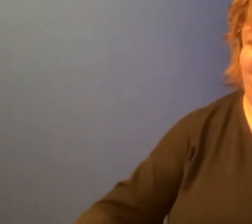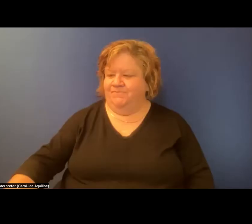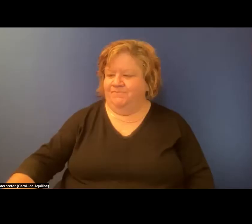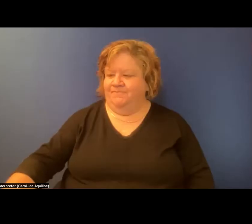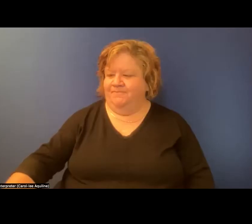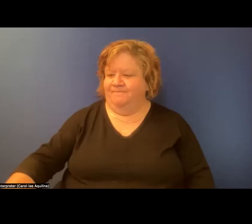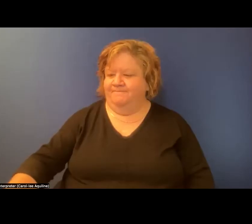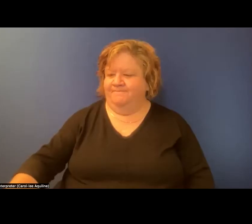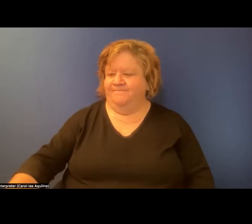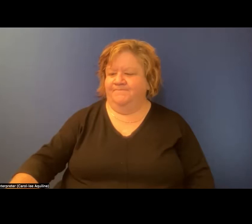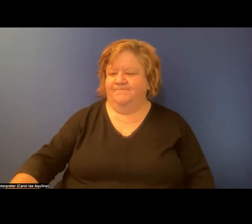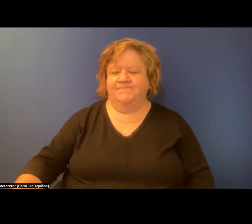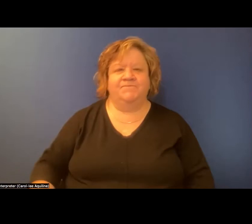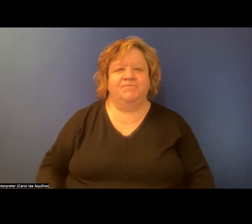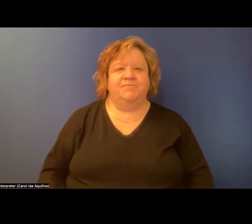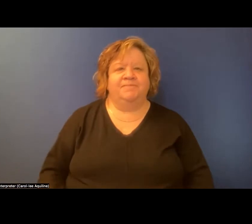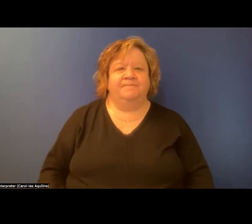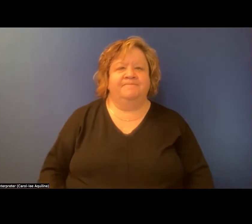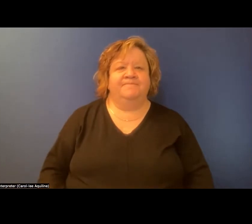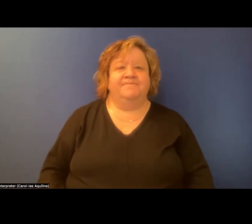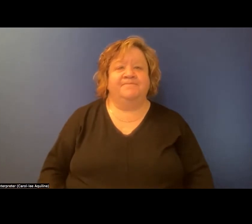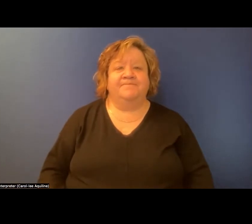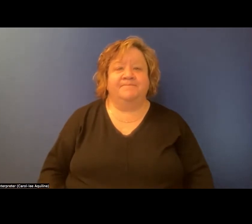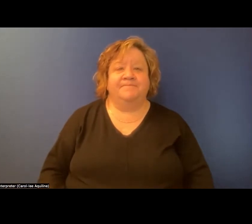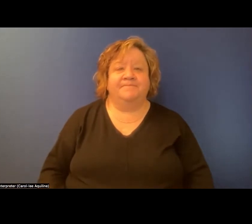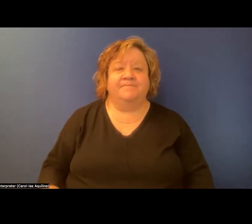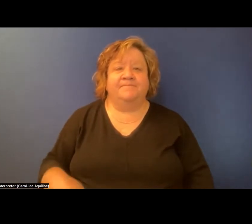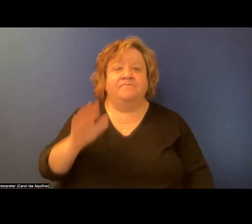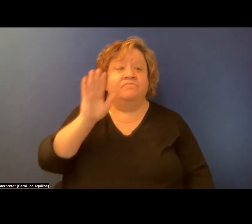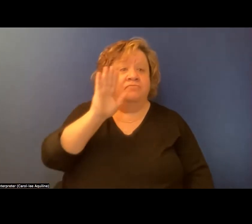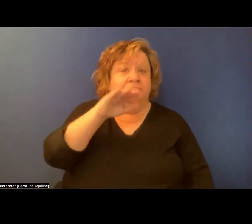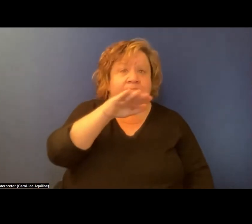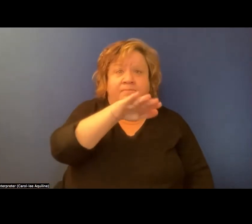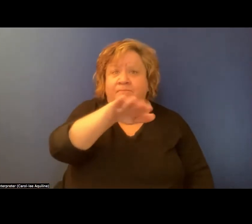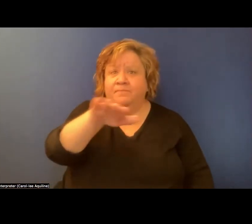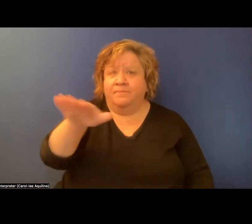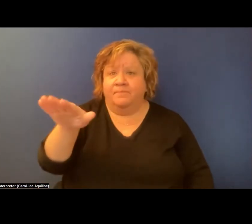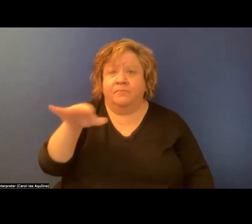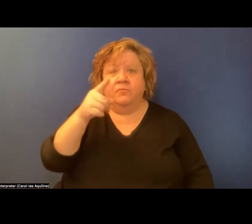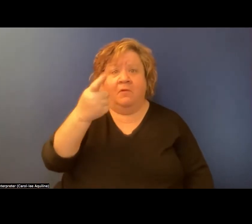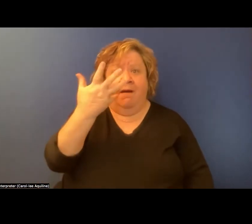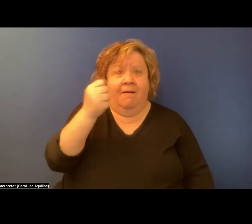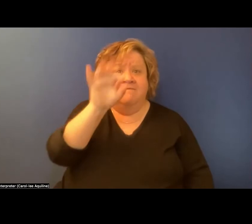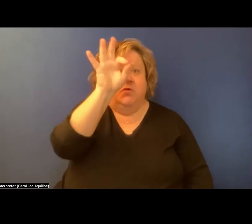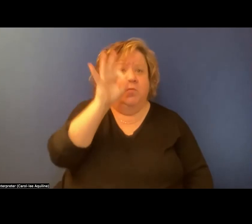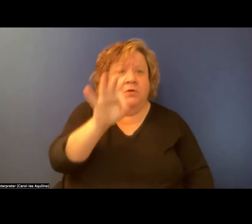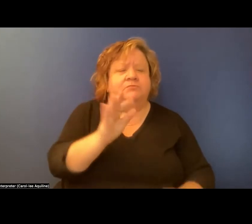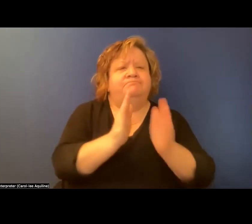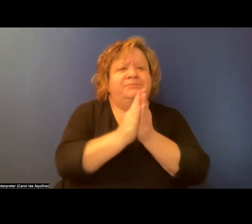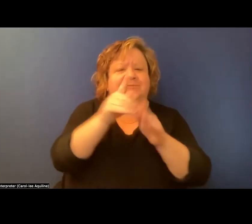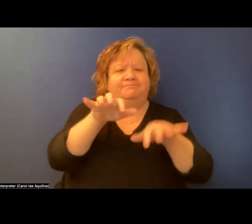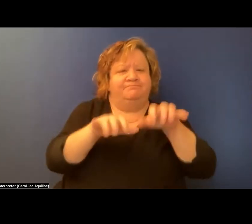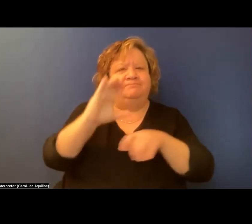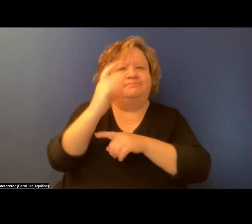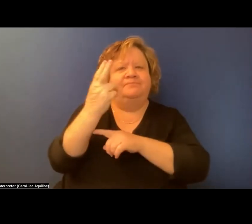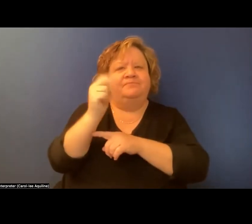I'd remind everyone to please kindly put your question in the chat box. My colleague will monitor the chat box